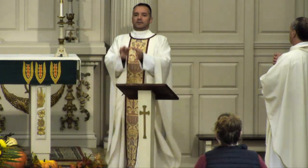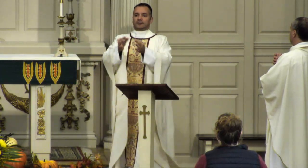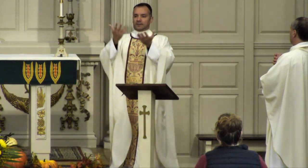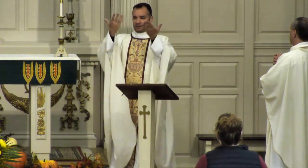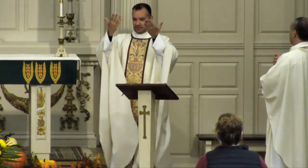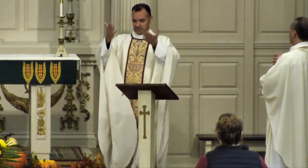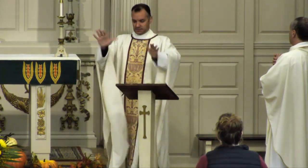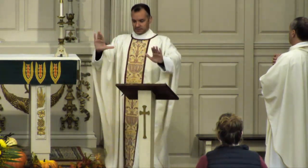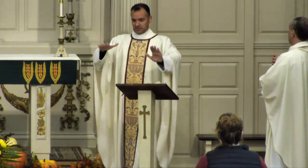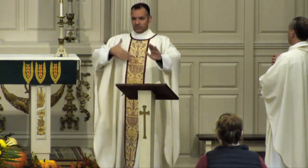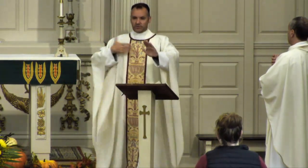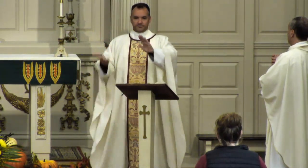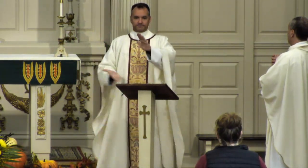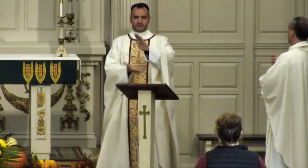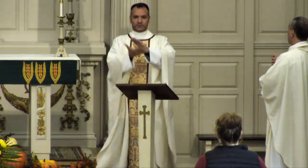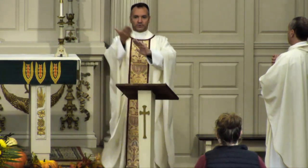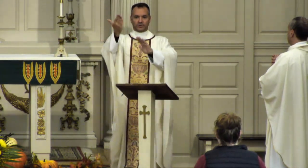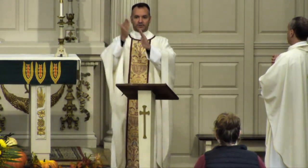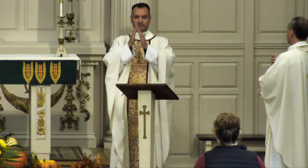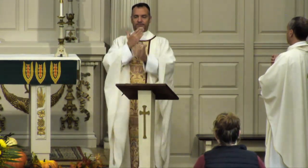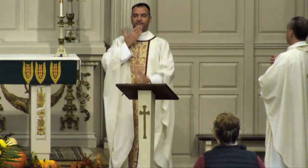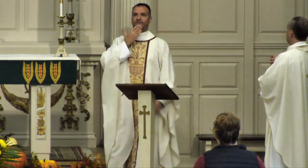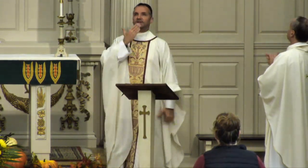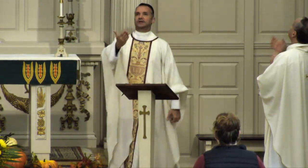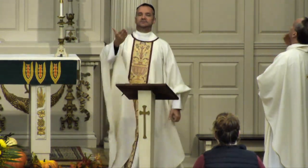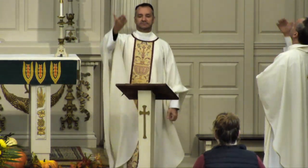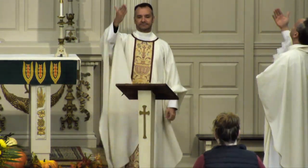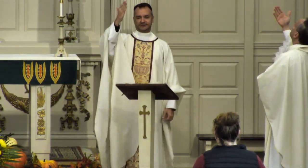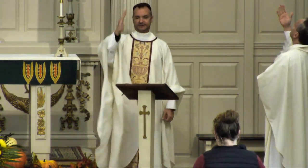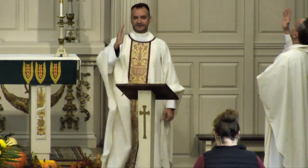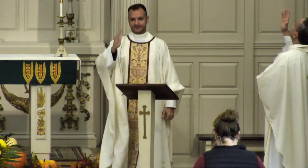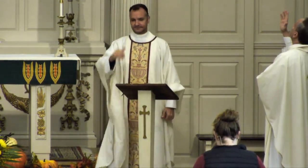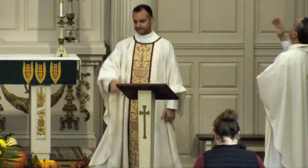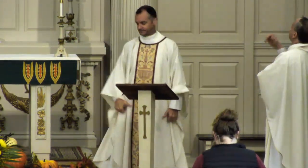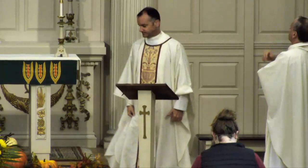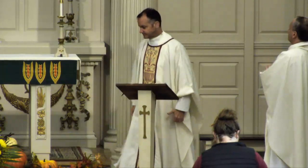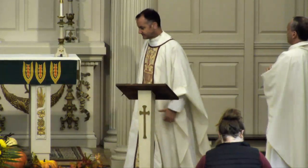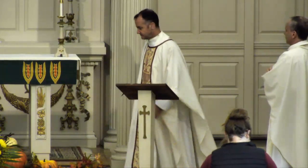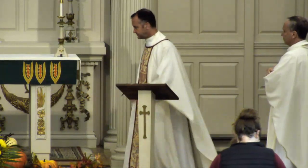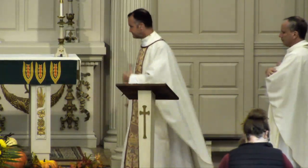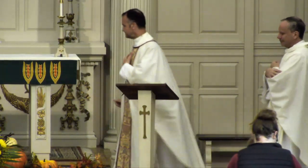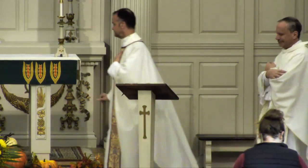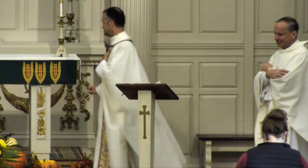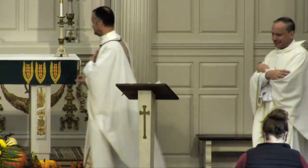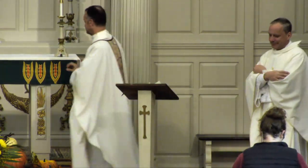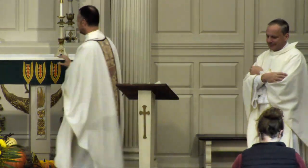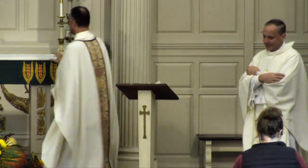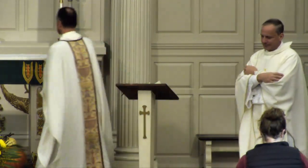Go forth. The Mass is ended. Thanks be to God.